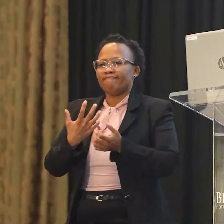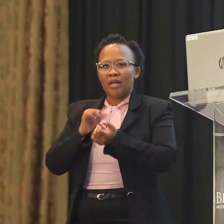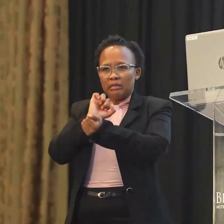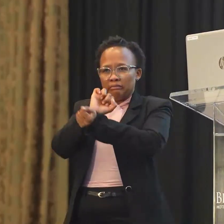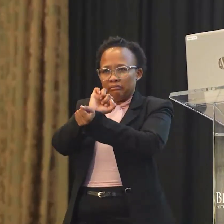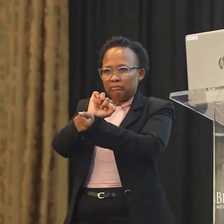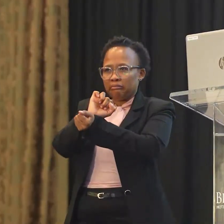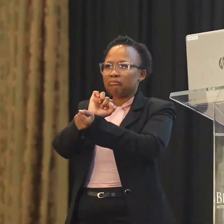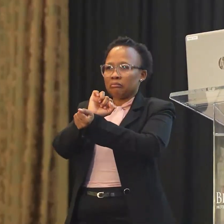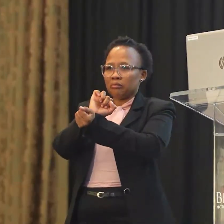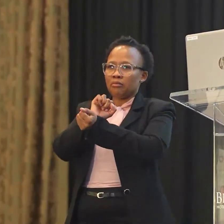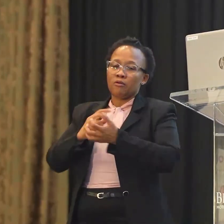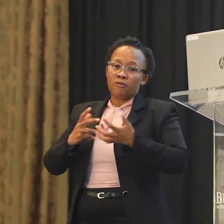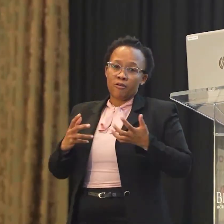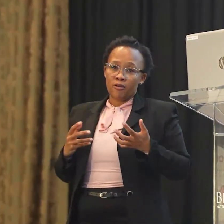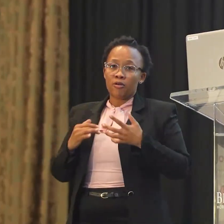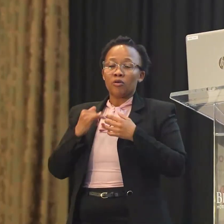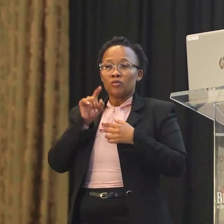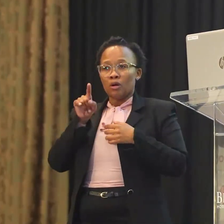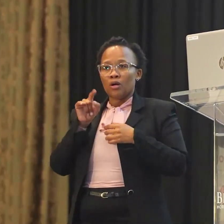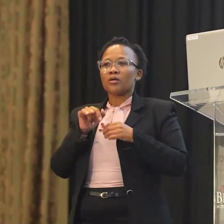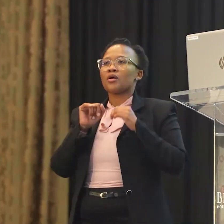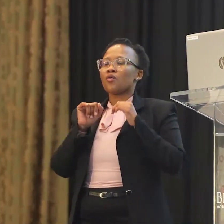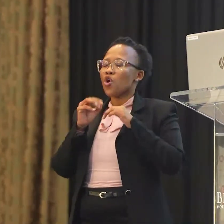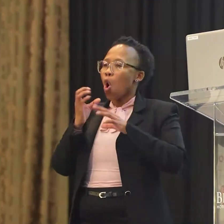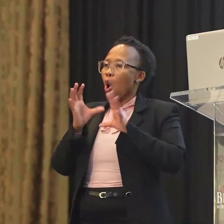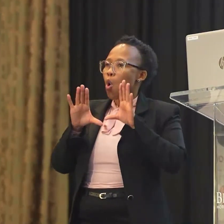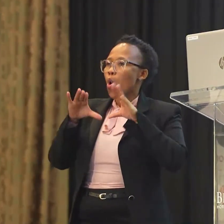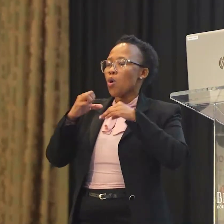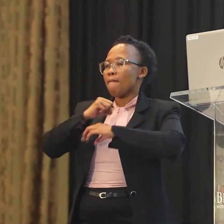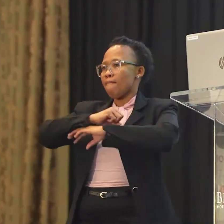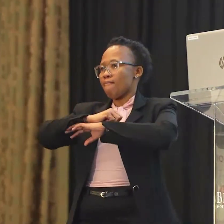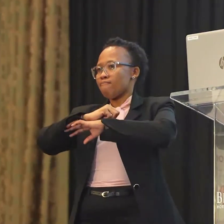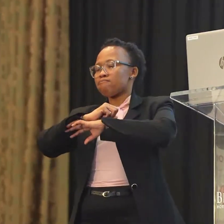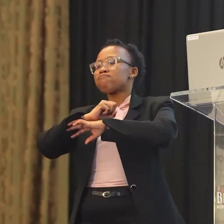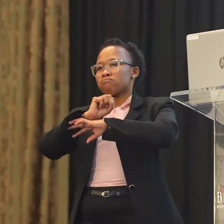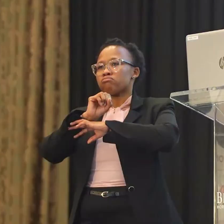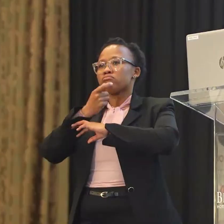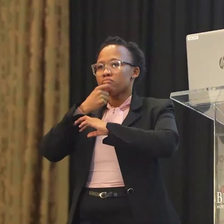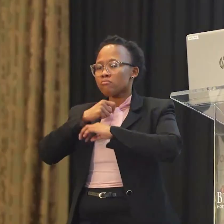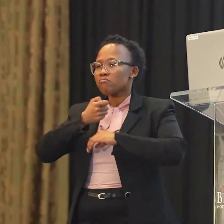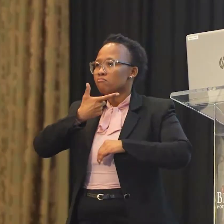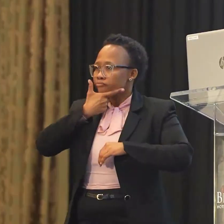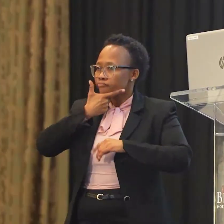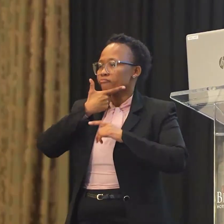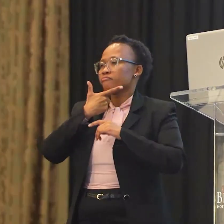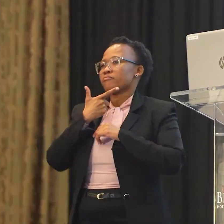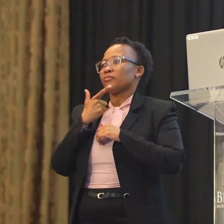key population, there is also that risk.